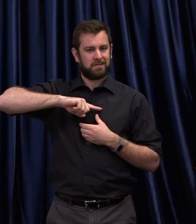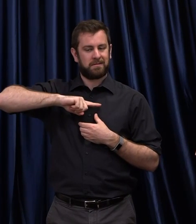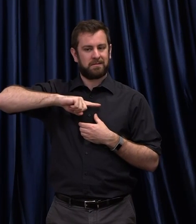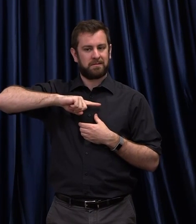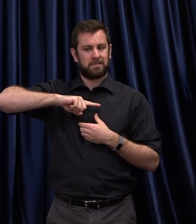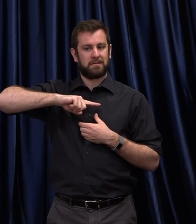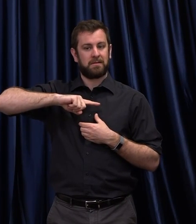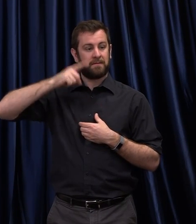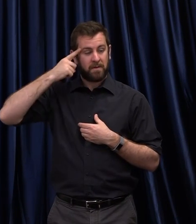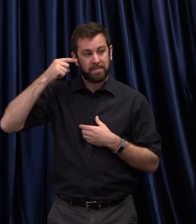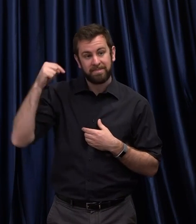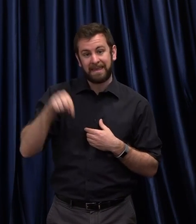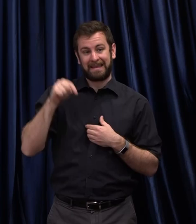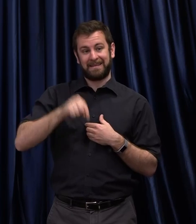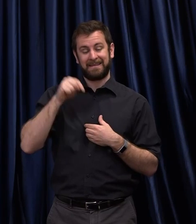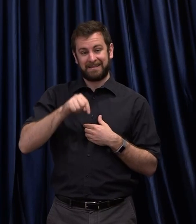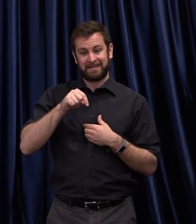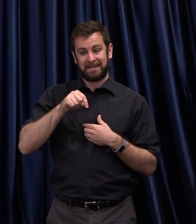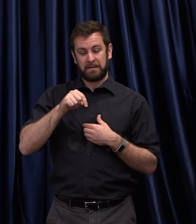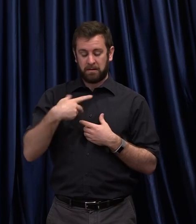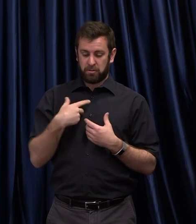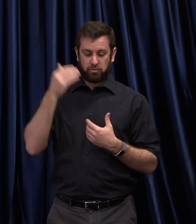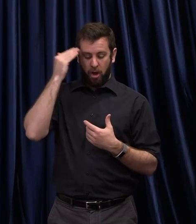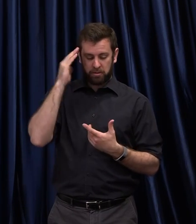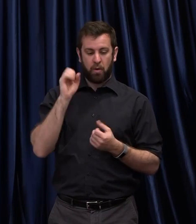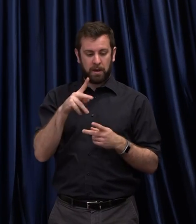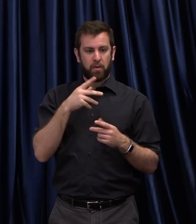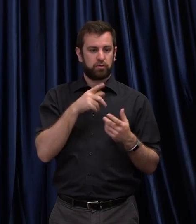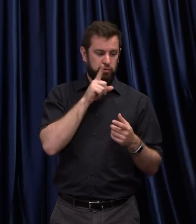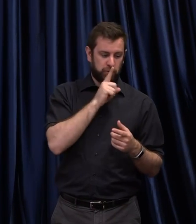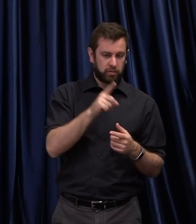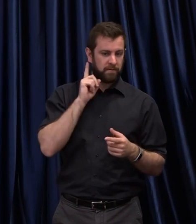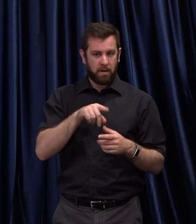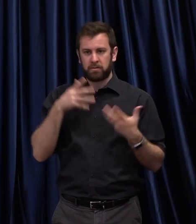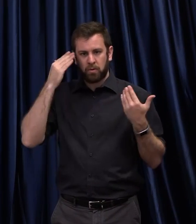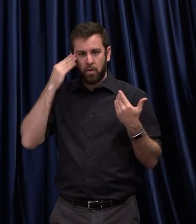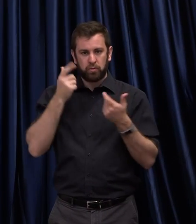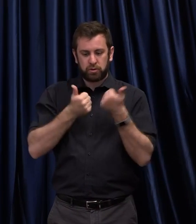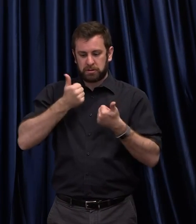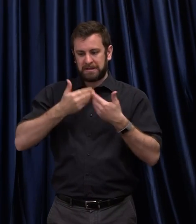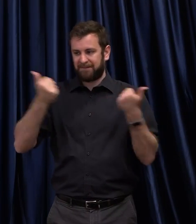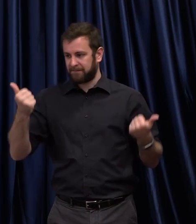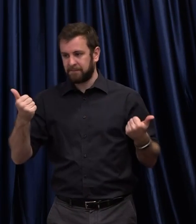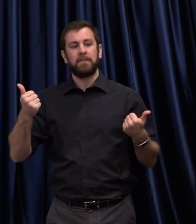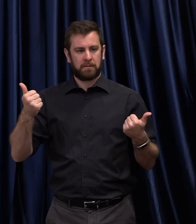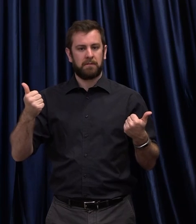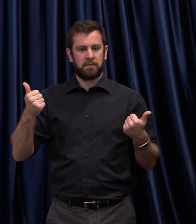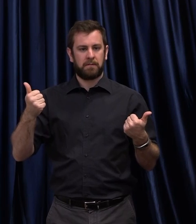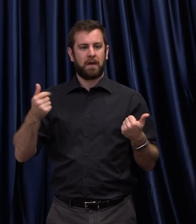this furqan can give us thabat al-qulub wa quwwat al-basair wa husn